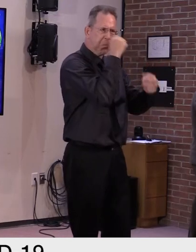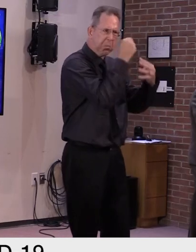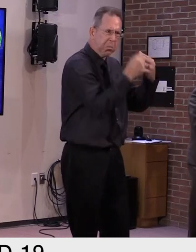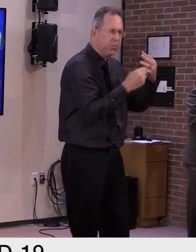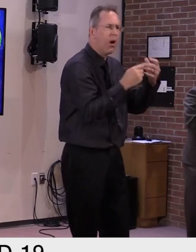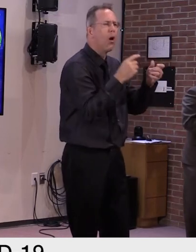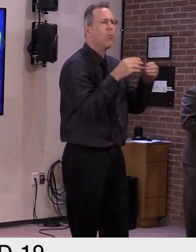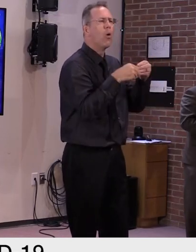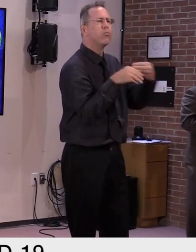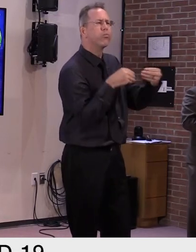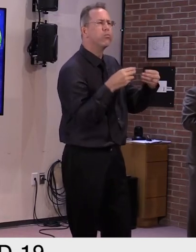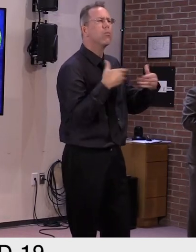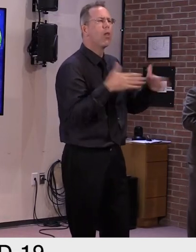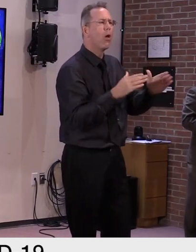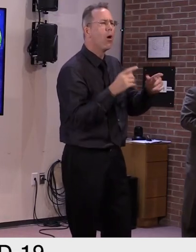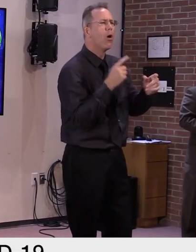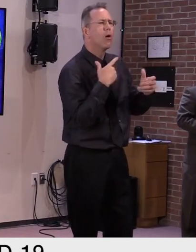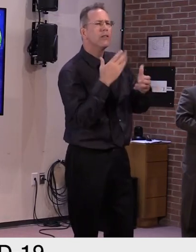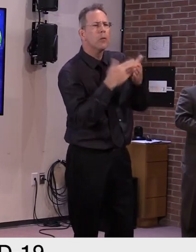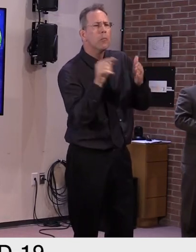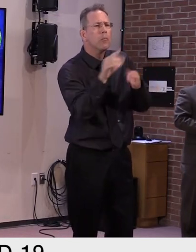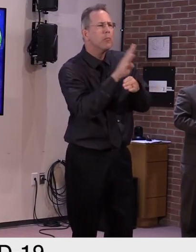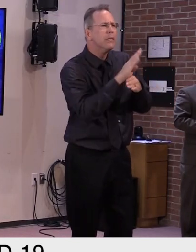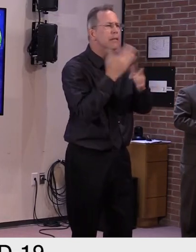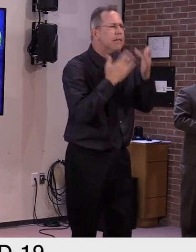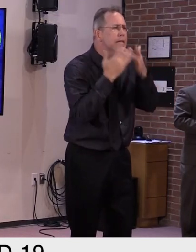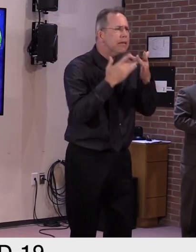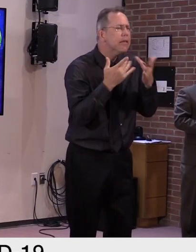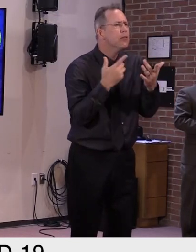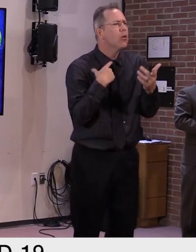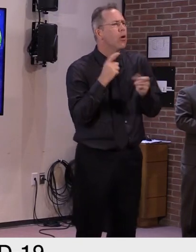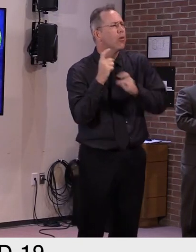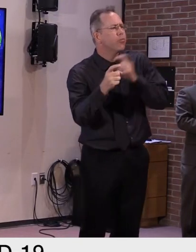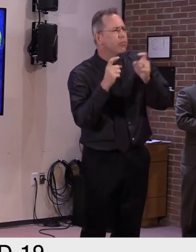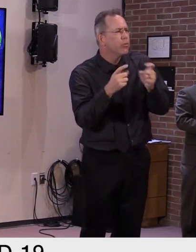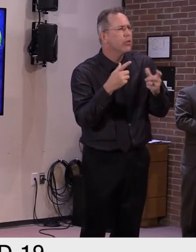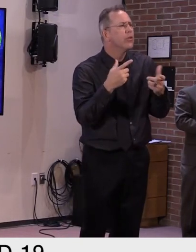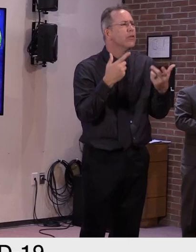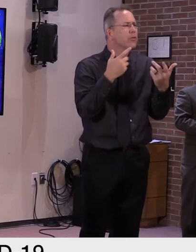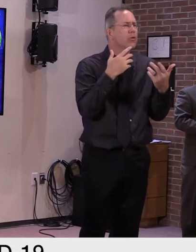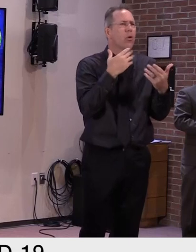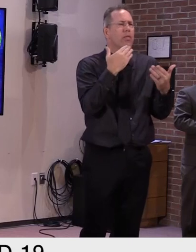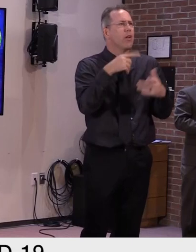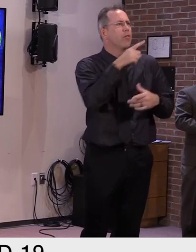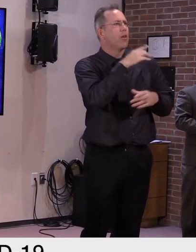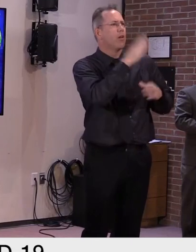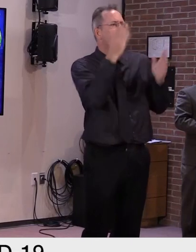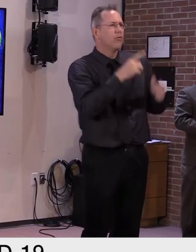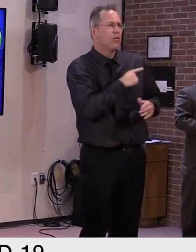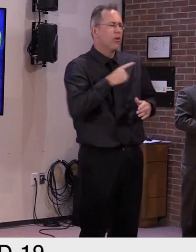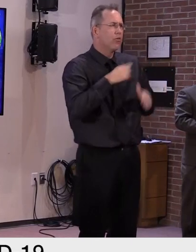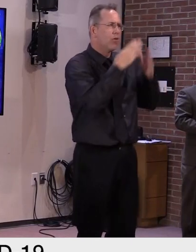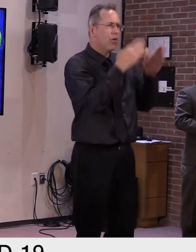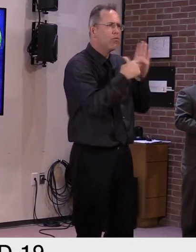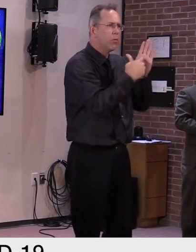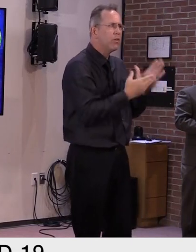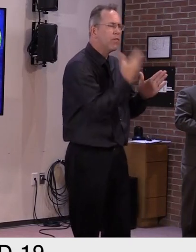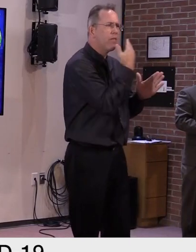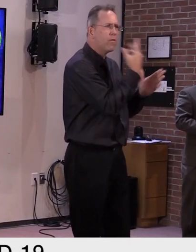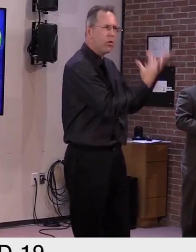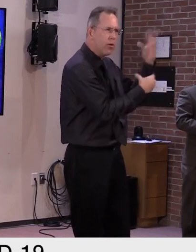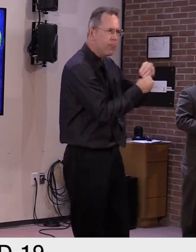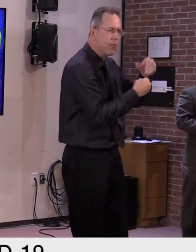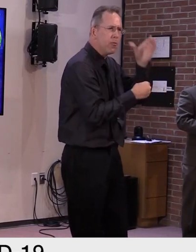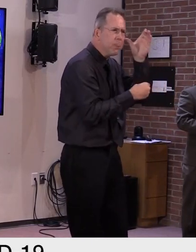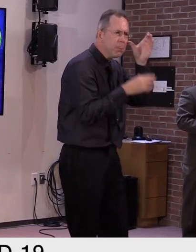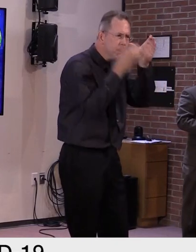Marcotte and Senators Sorokin and Brock, who were very, very diligent in their review of what we had done the first time around, as well as the outlook for